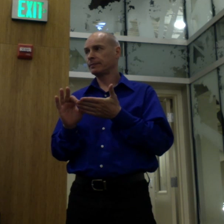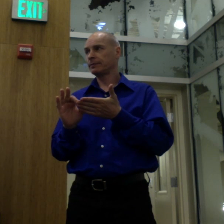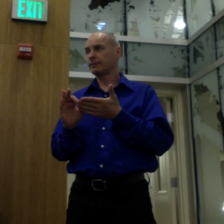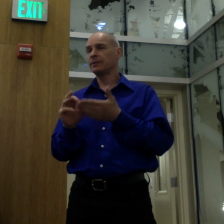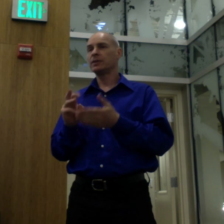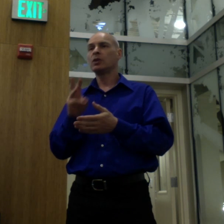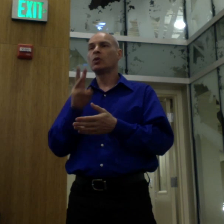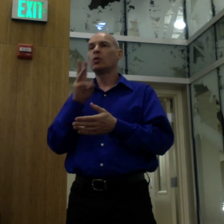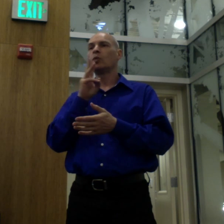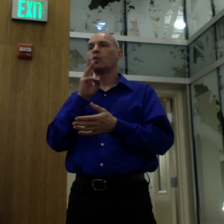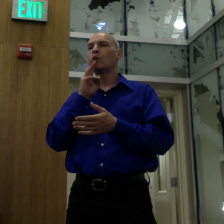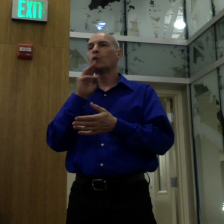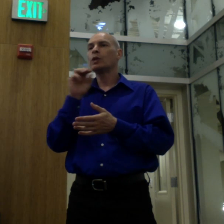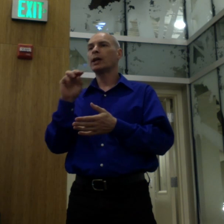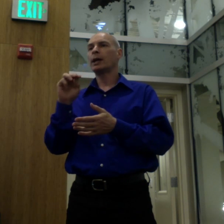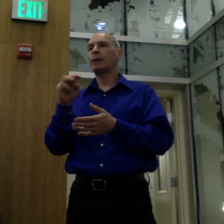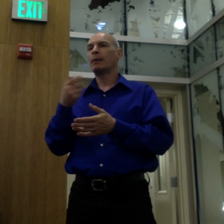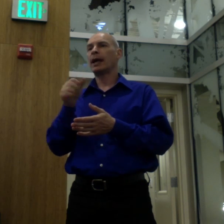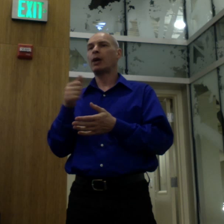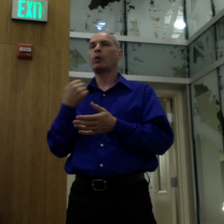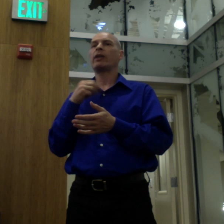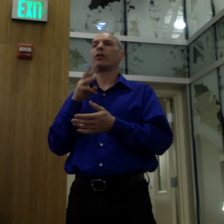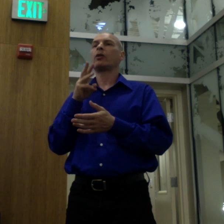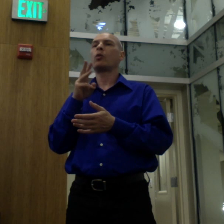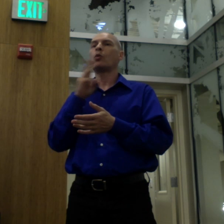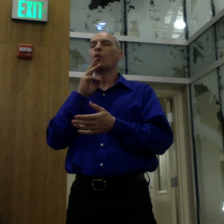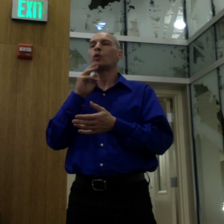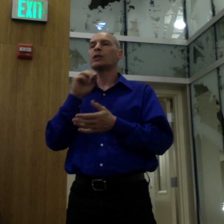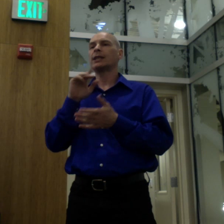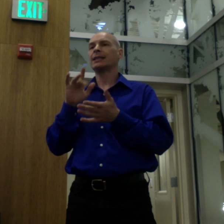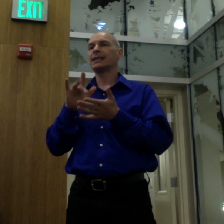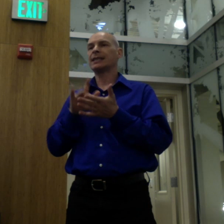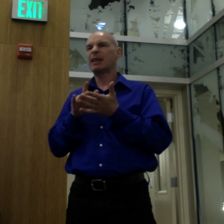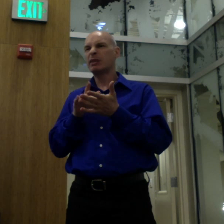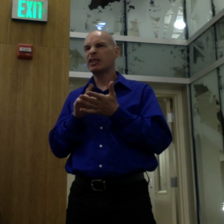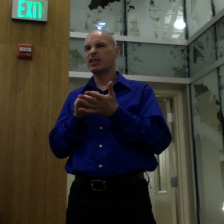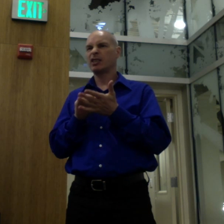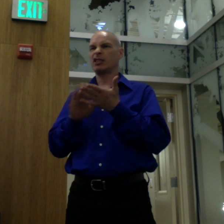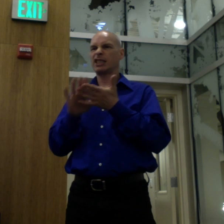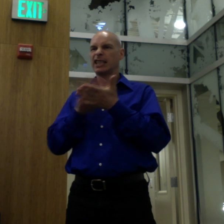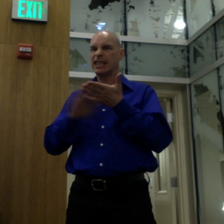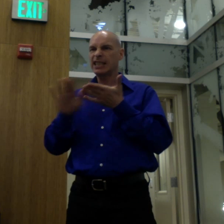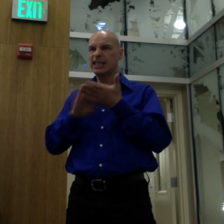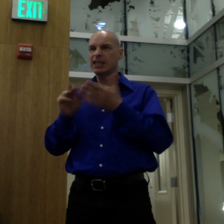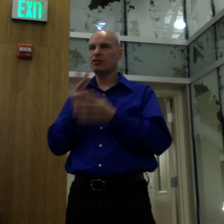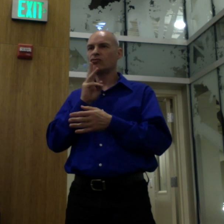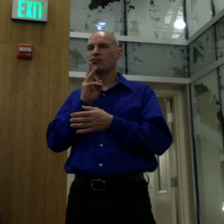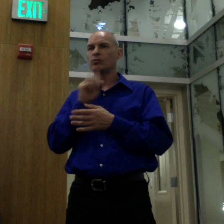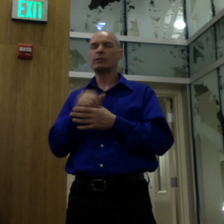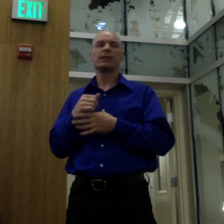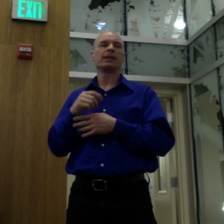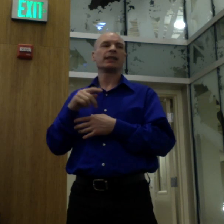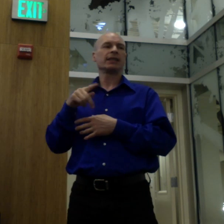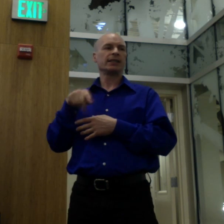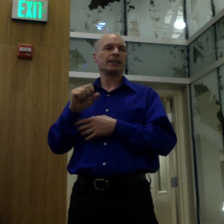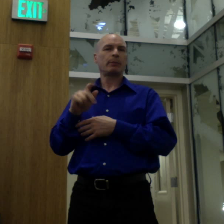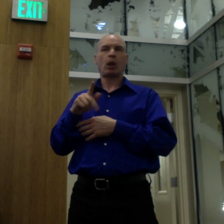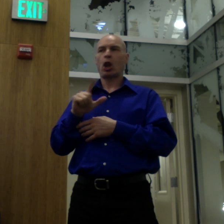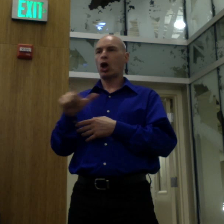water vessel with water tablets to purify the water, more Ziploc bags,